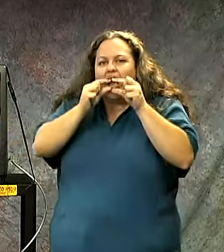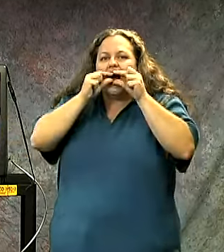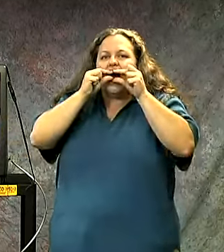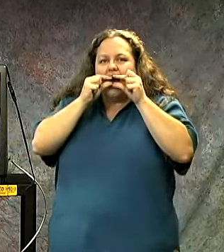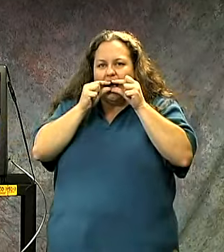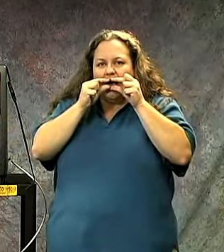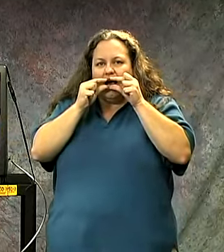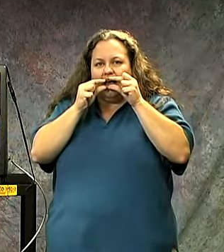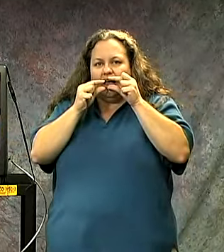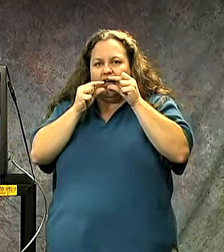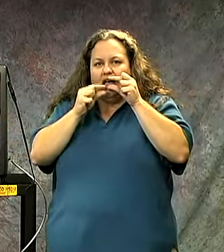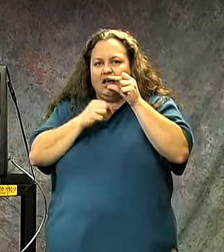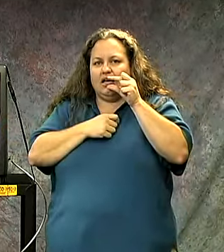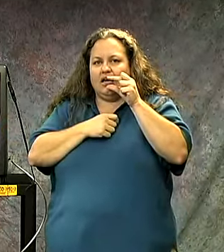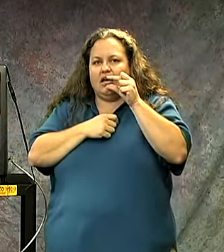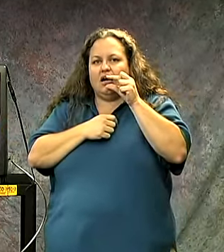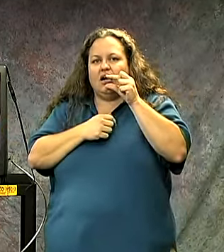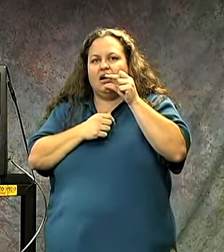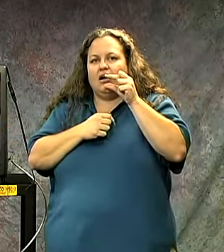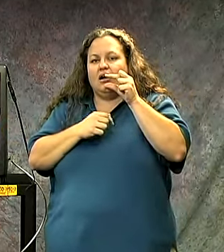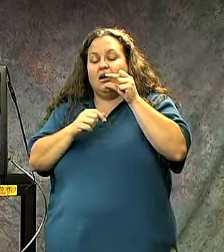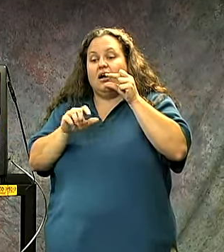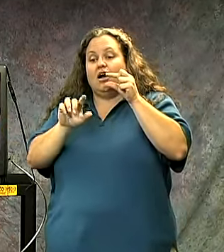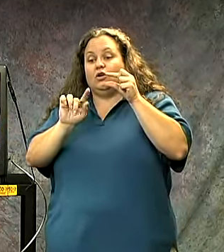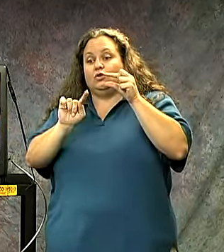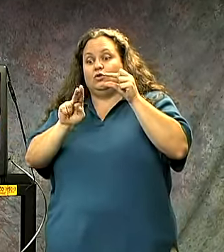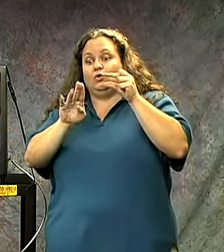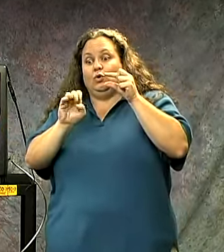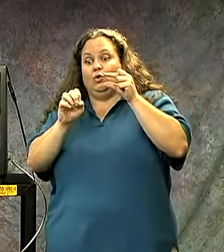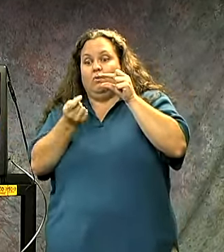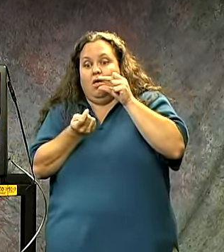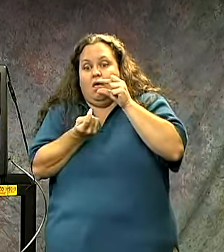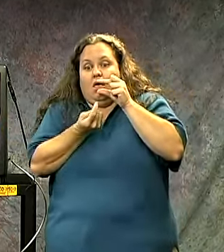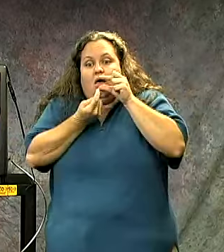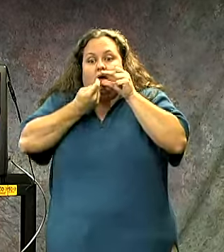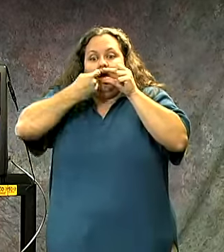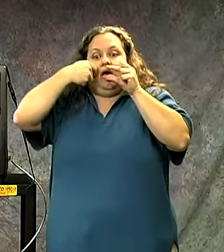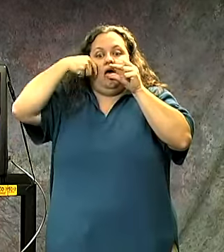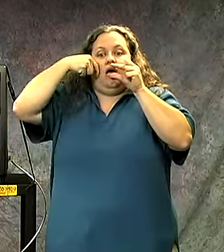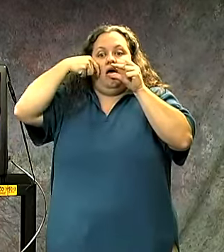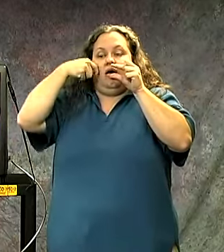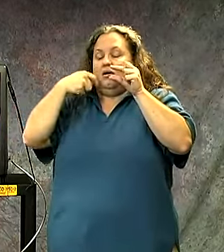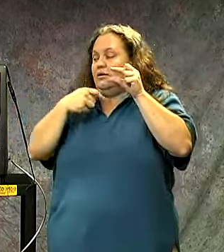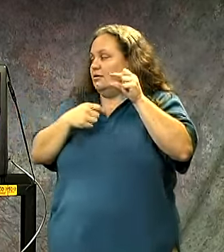your teeth. He'll insert the scope through this